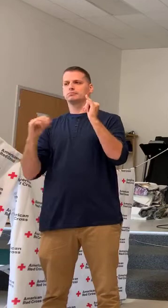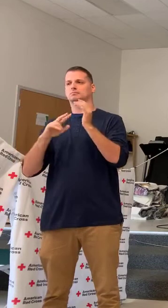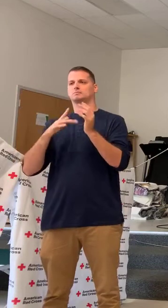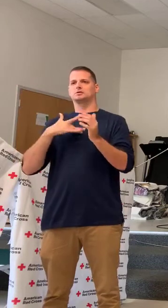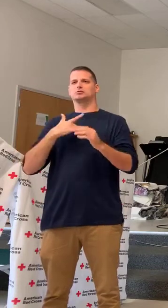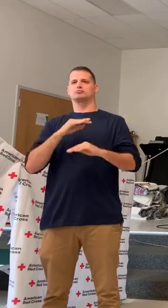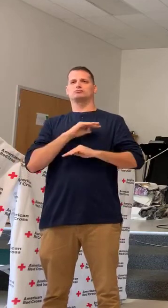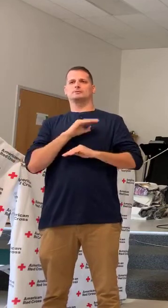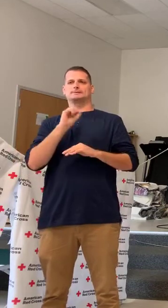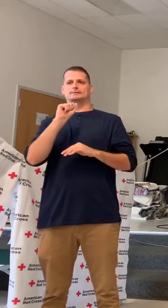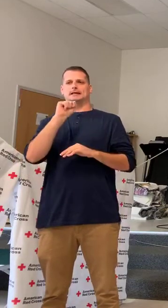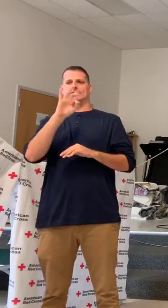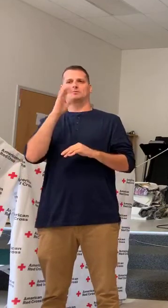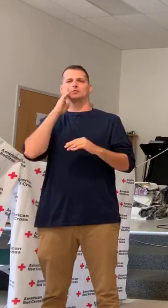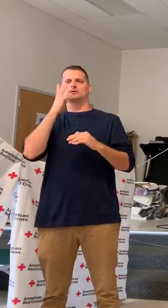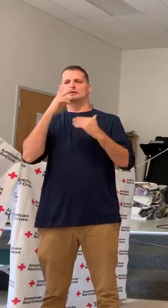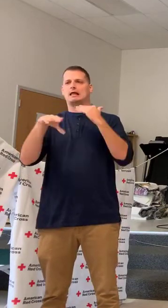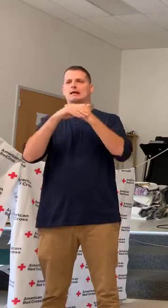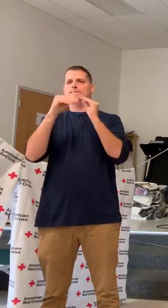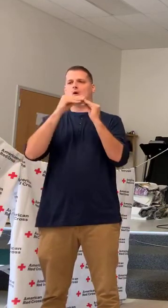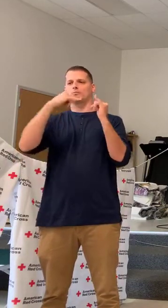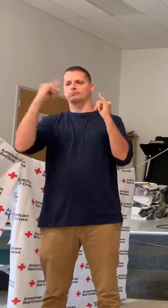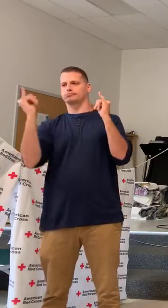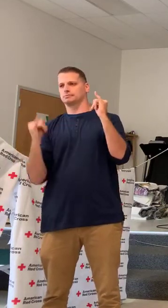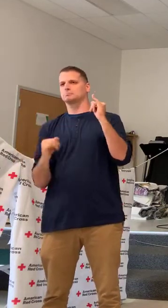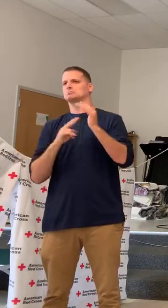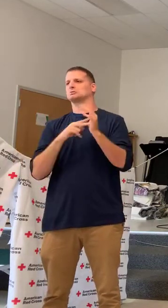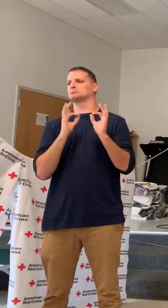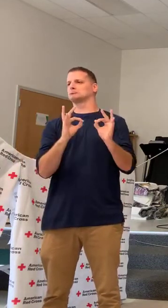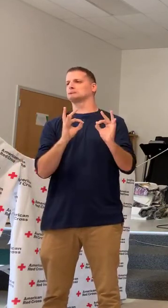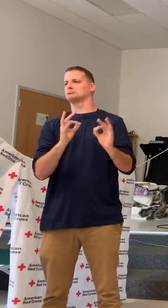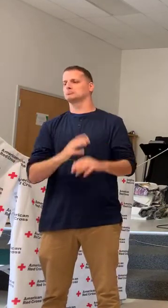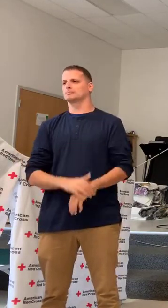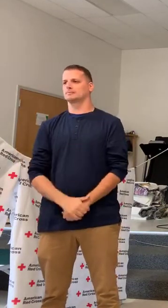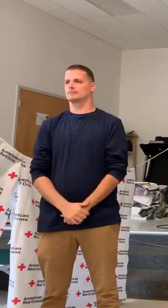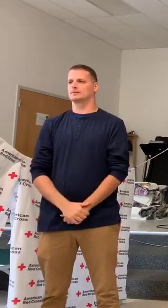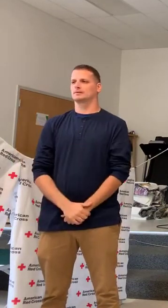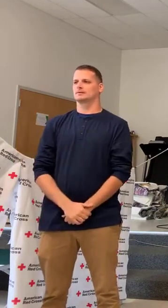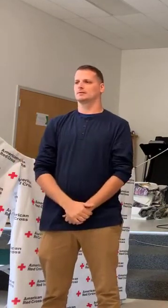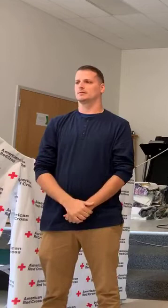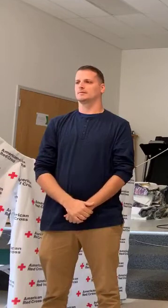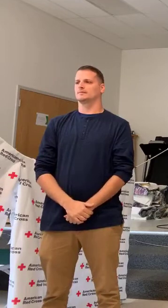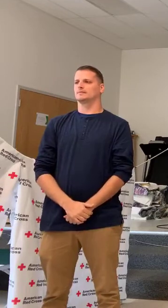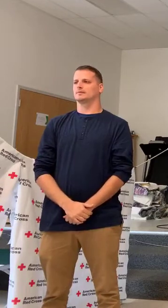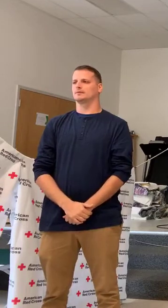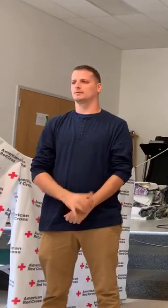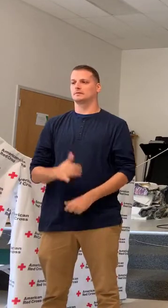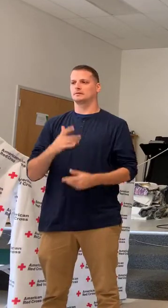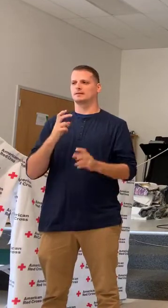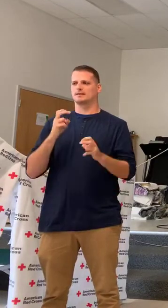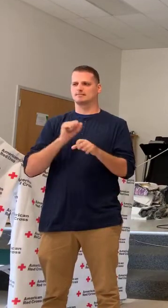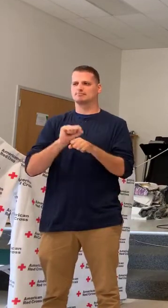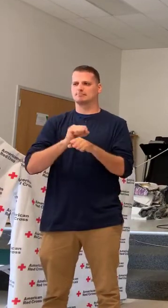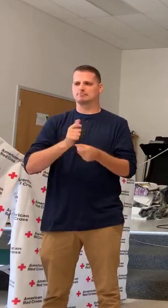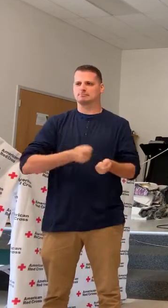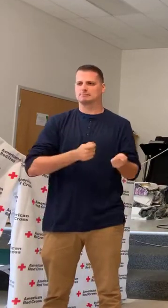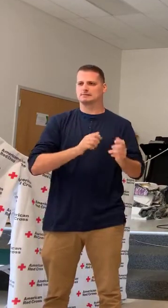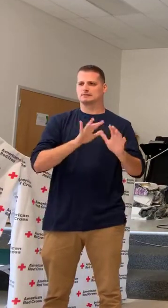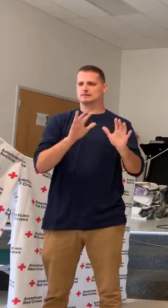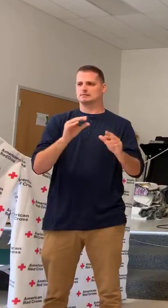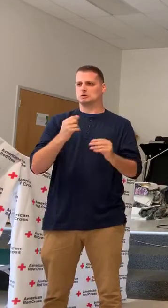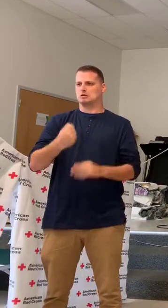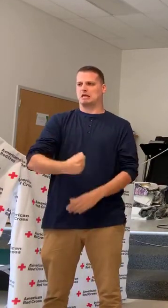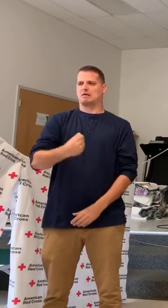it. As we move south, we have a mix of dozer line and hand line all the way along the eastern flank. We've got